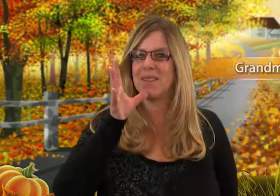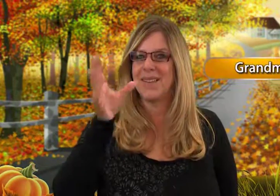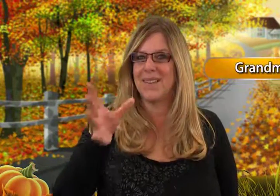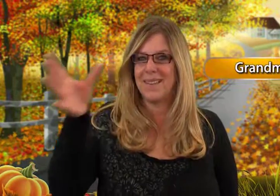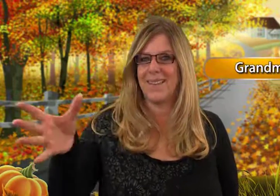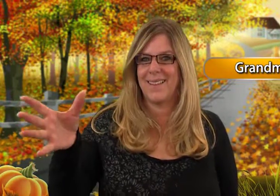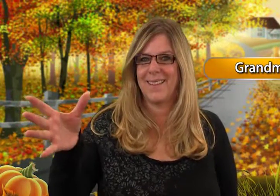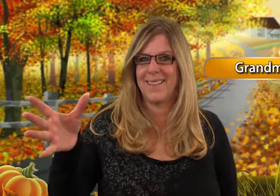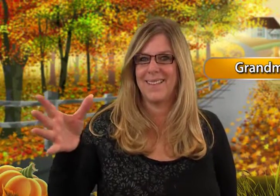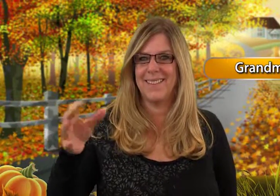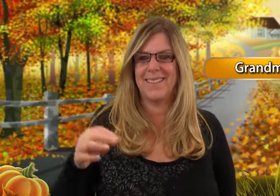Grandma.